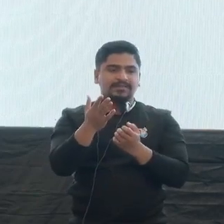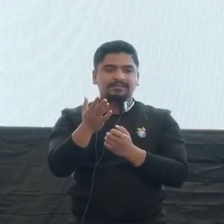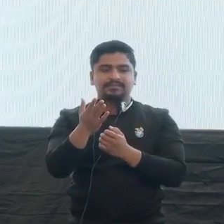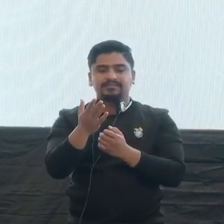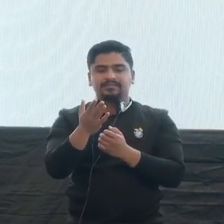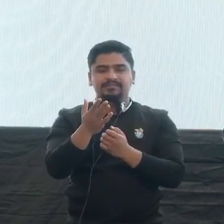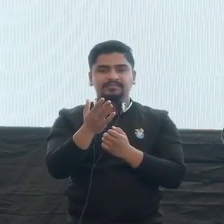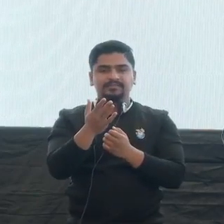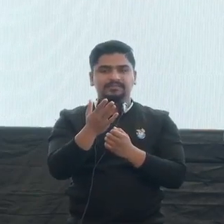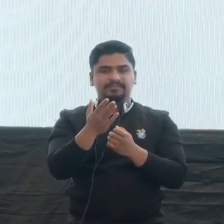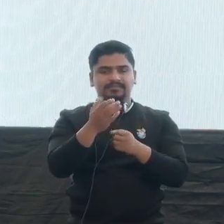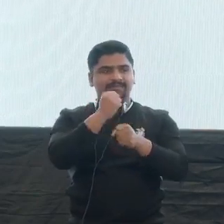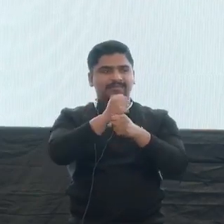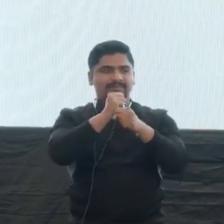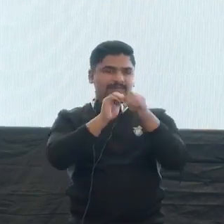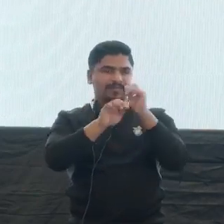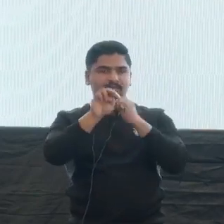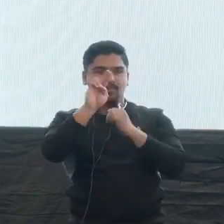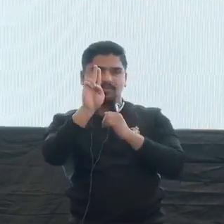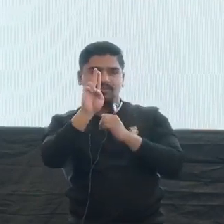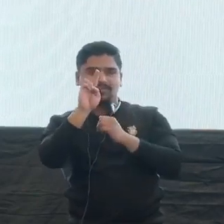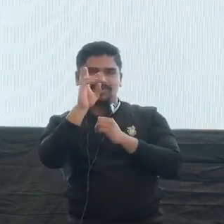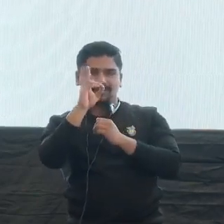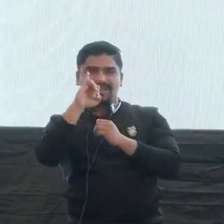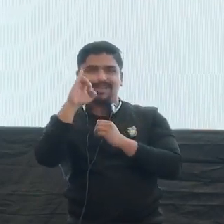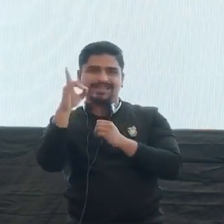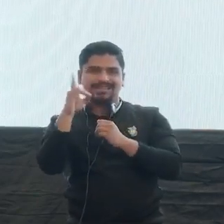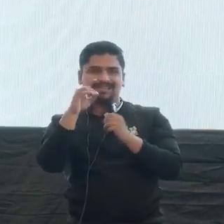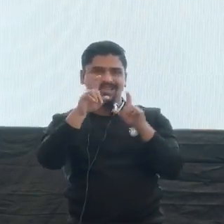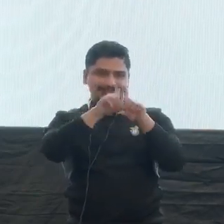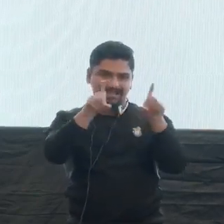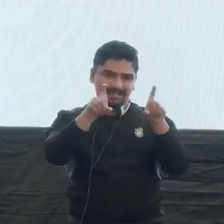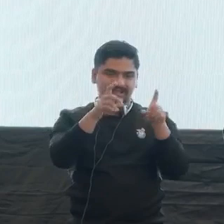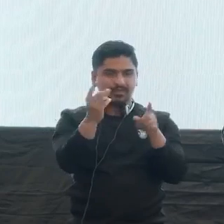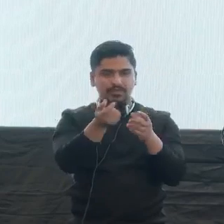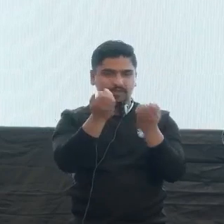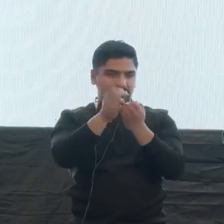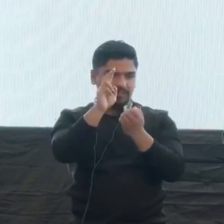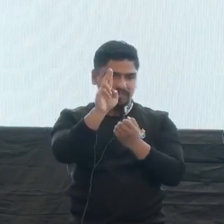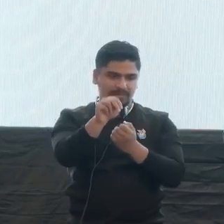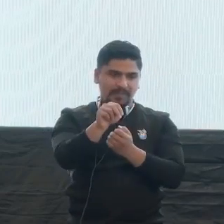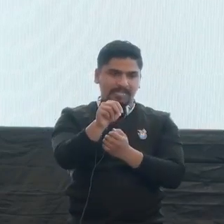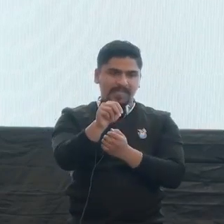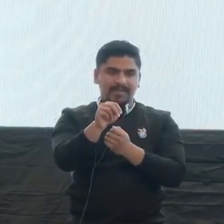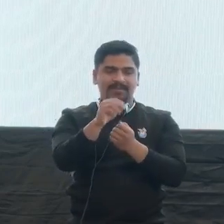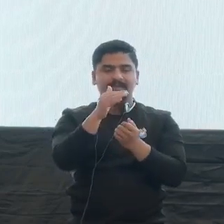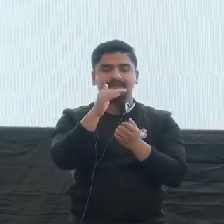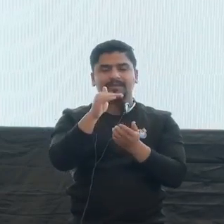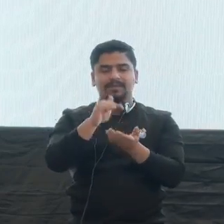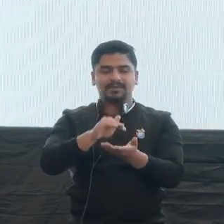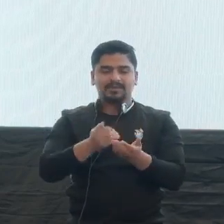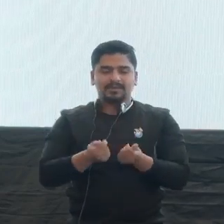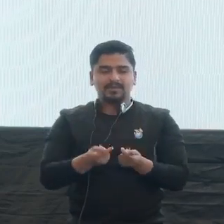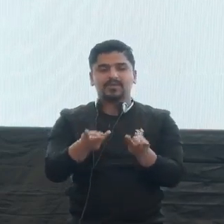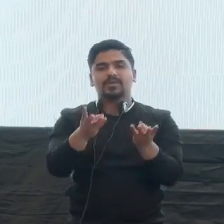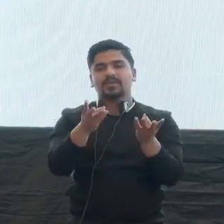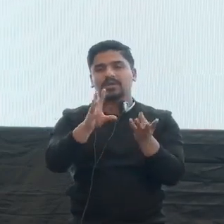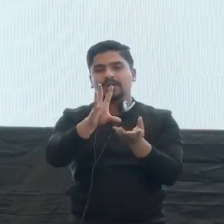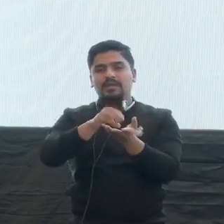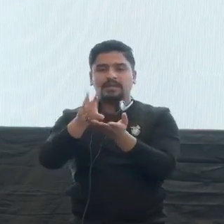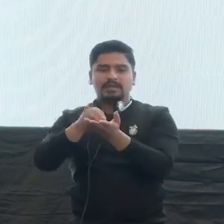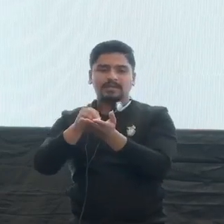certificate. Implementation of UDID cards should be fastened. Sense of India, which is to be done